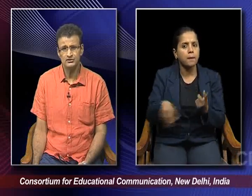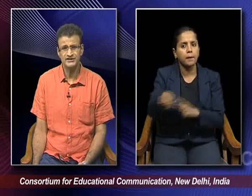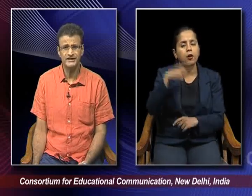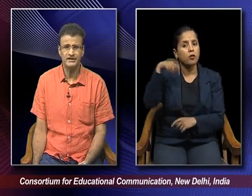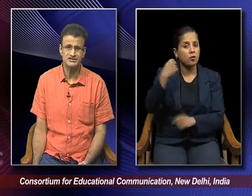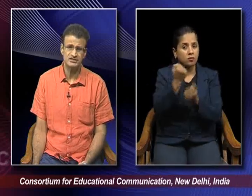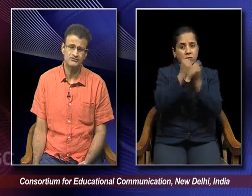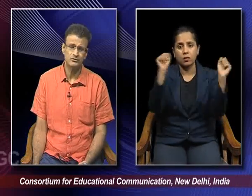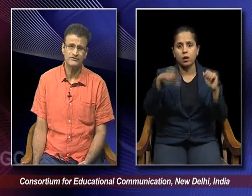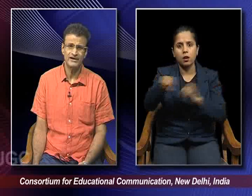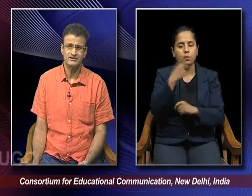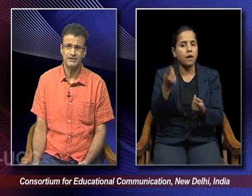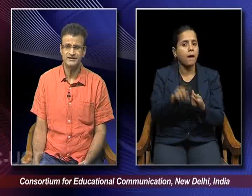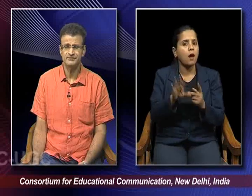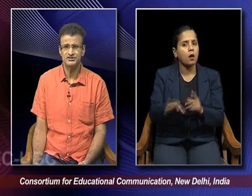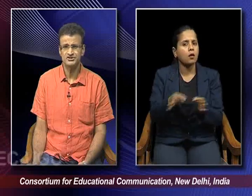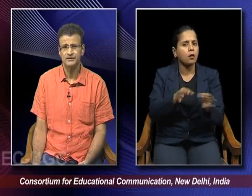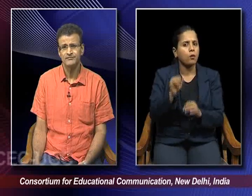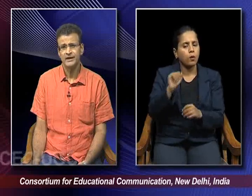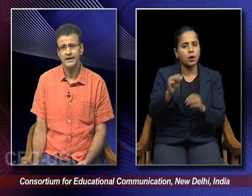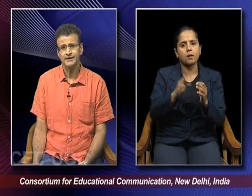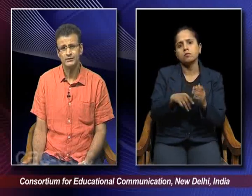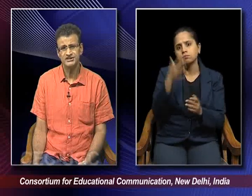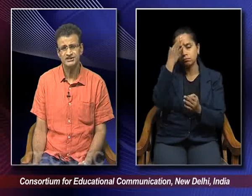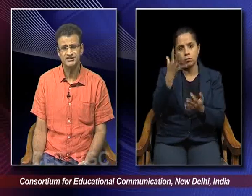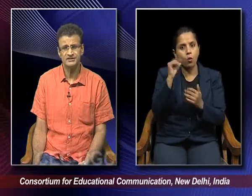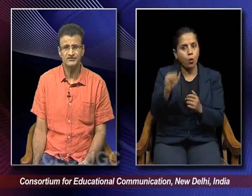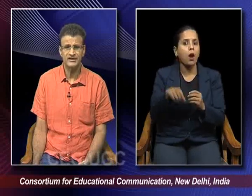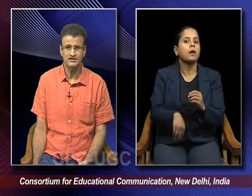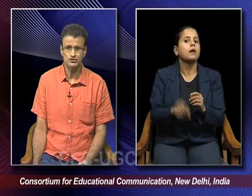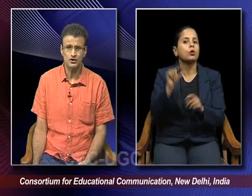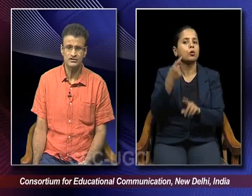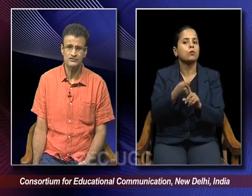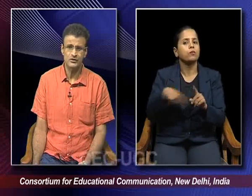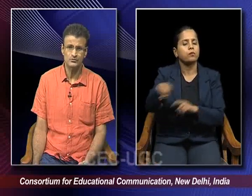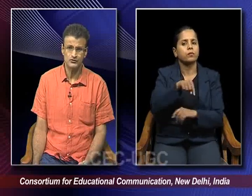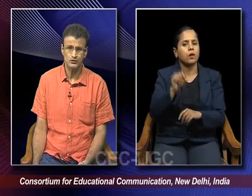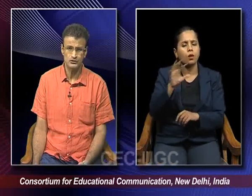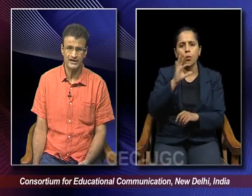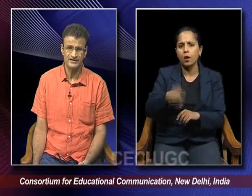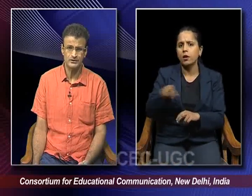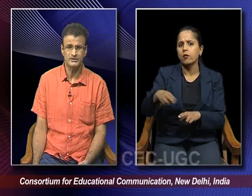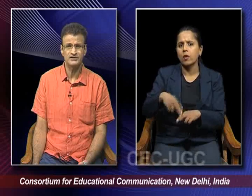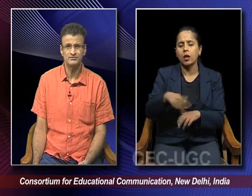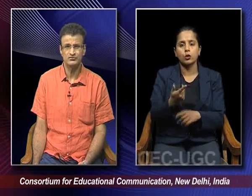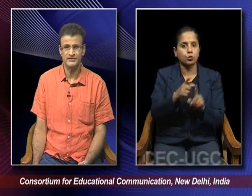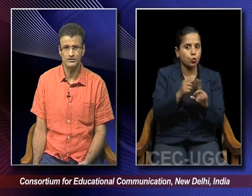was gearing itself to defy the mighty British and to initiate their final assault in the form of do or die in the